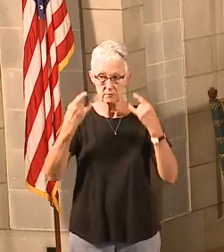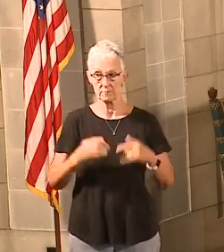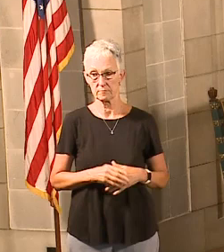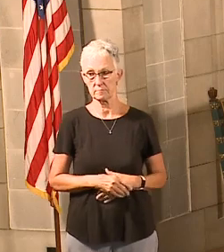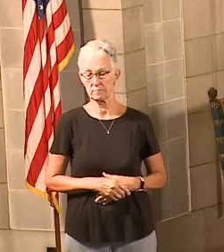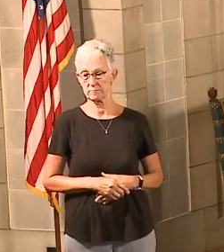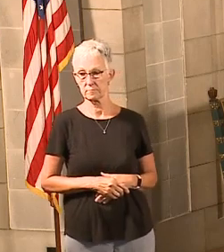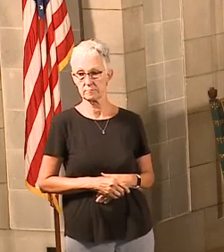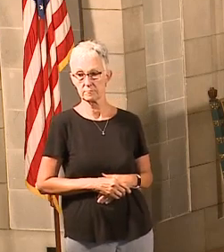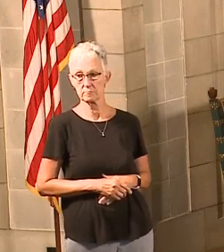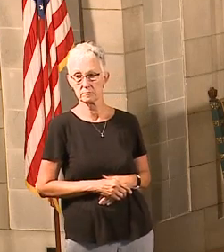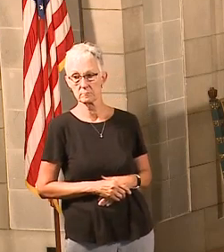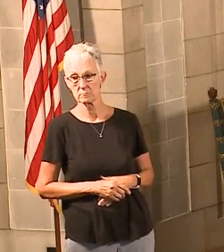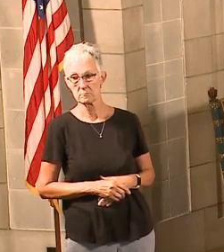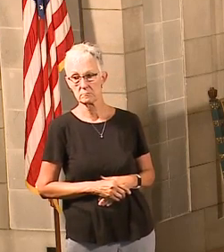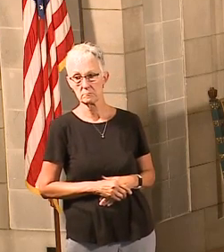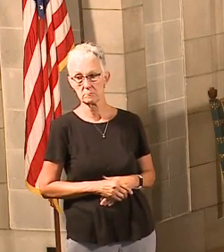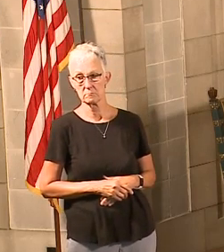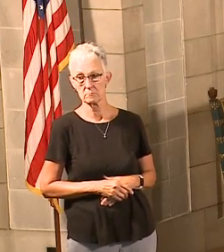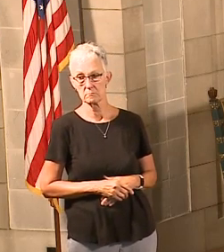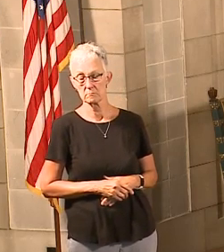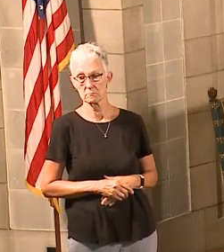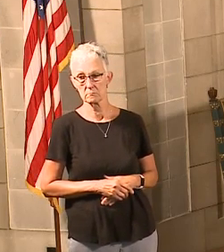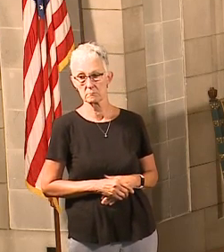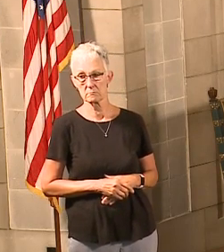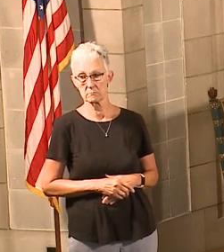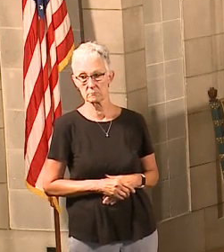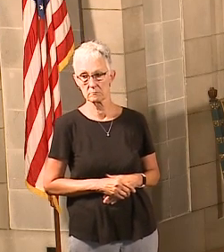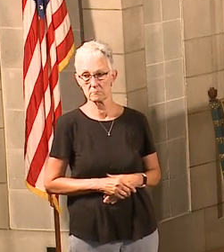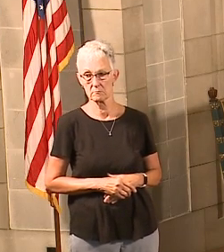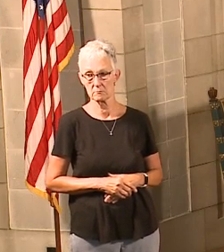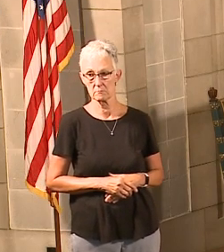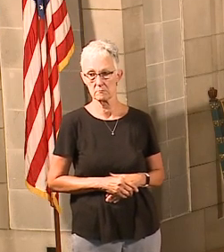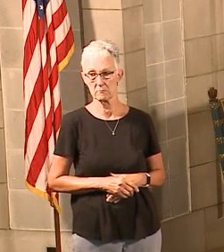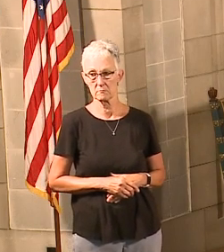on Friday that you had released that the mandate wasn't